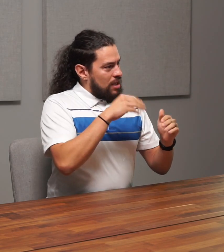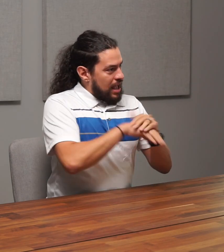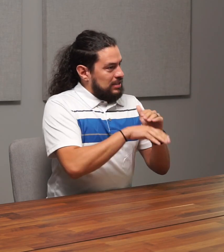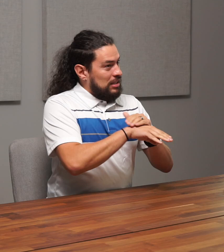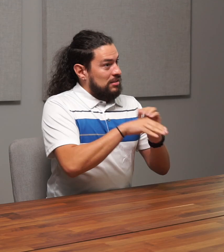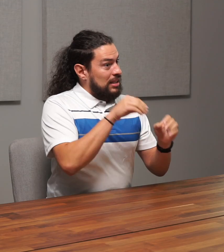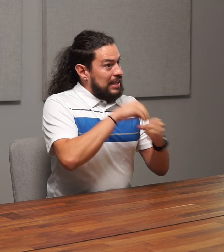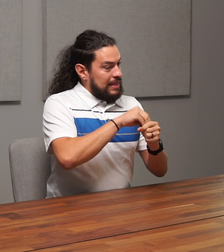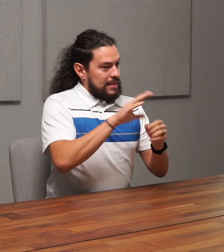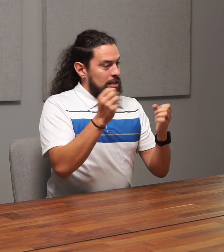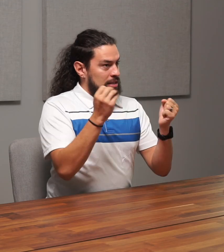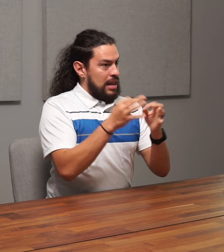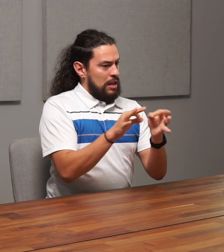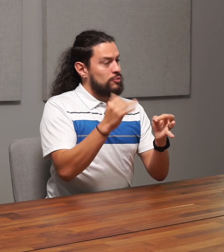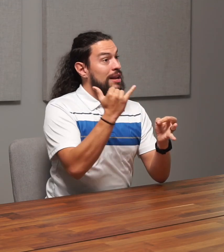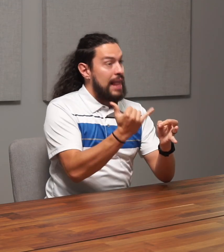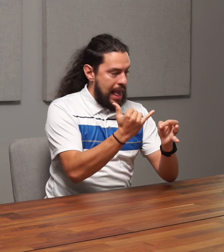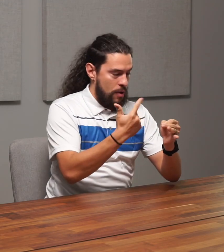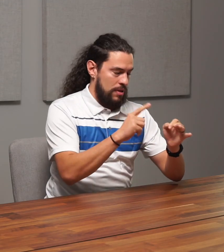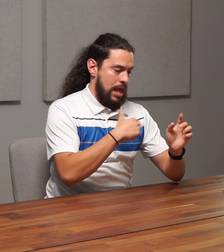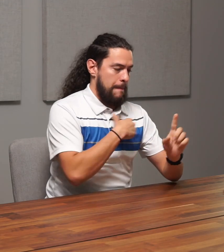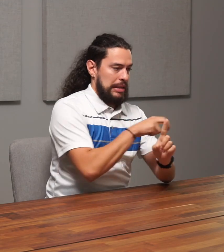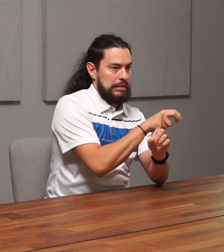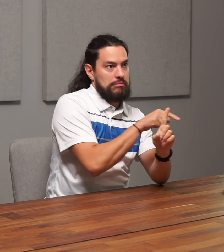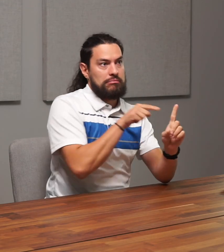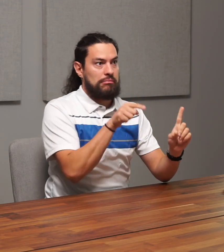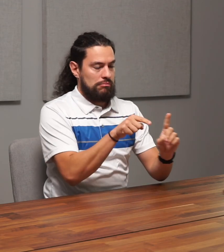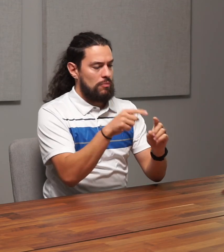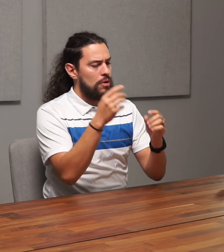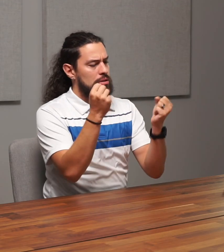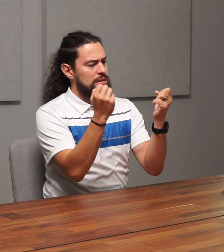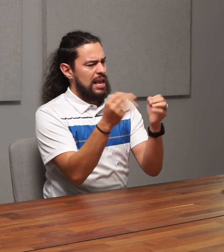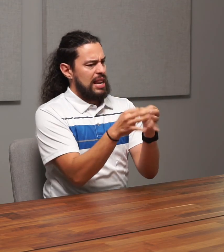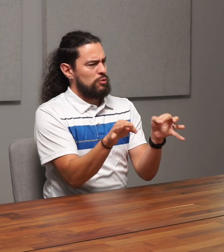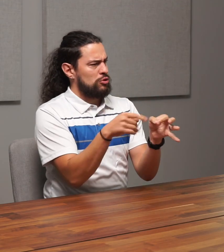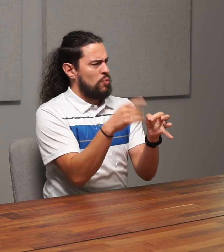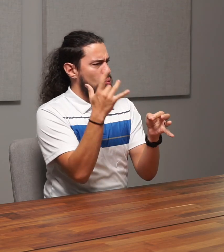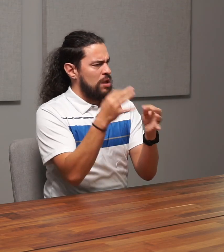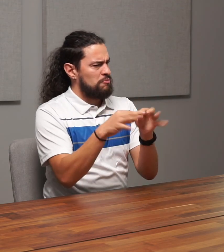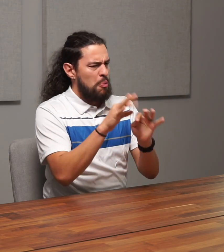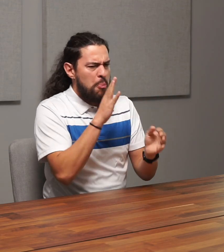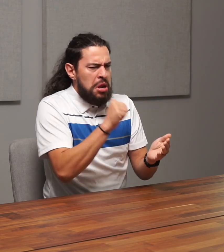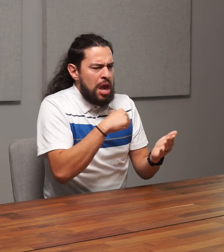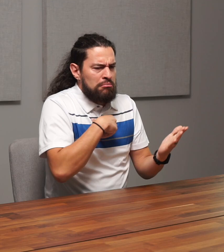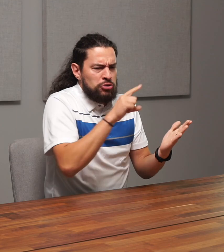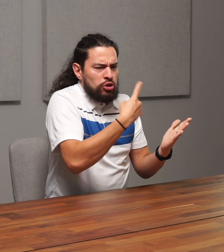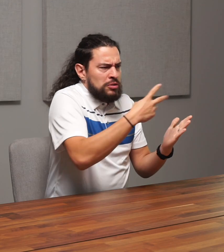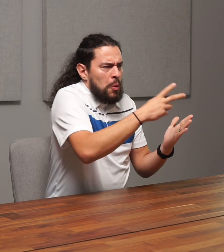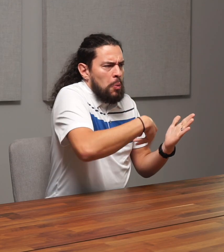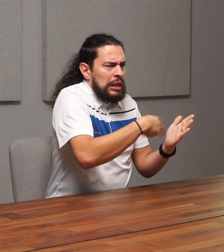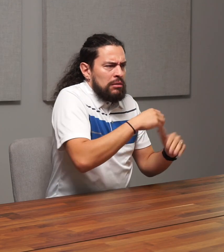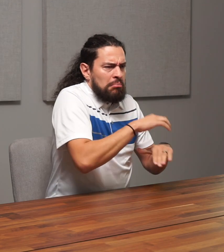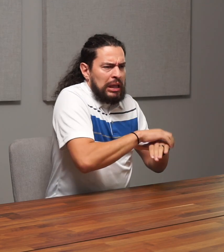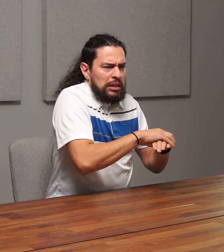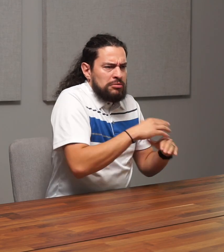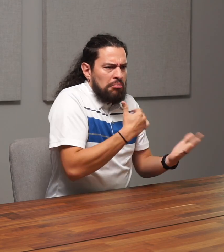people to know that access in their sign language in their heart language is out there so i mean